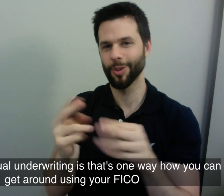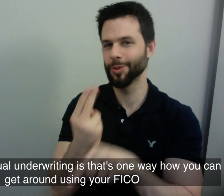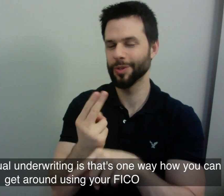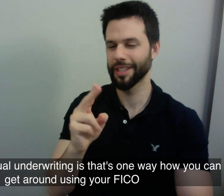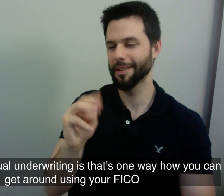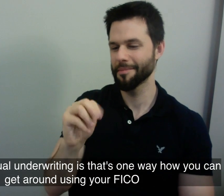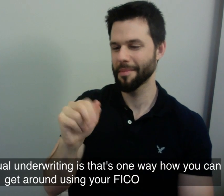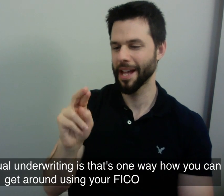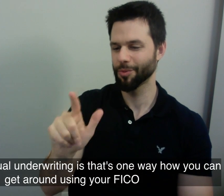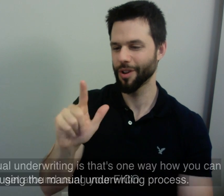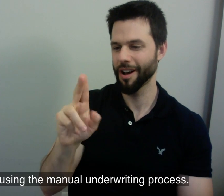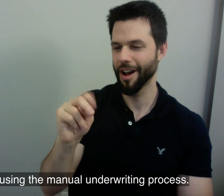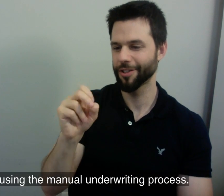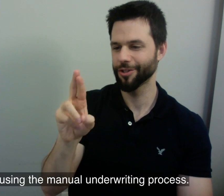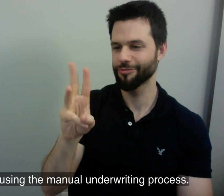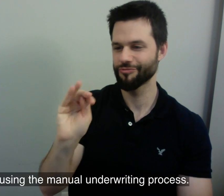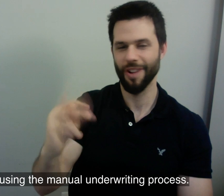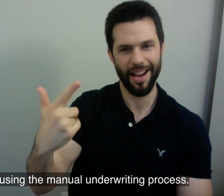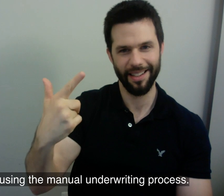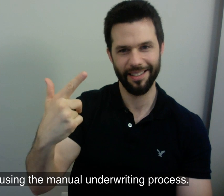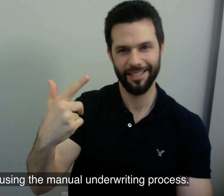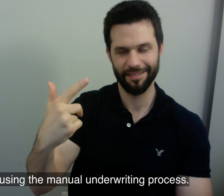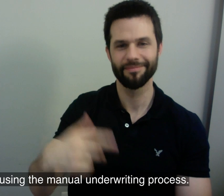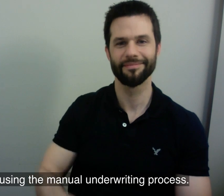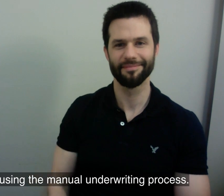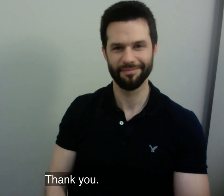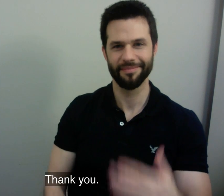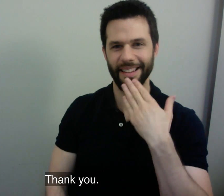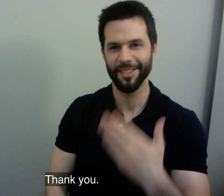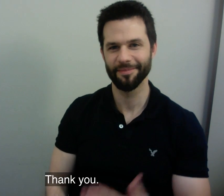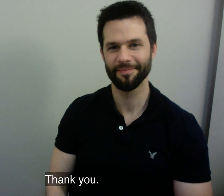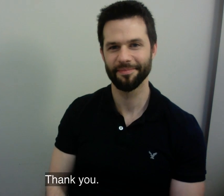can get around using your FICO score, by using the manual underwriting process. Thank you.